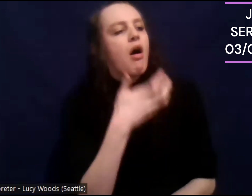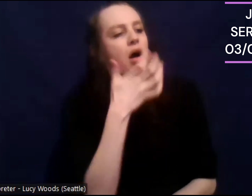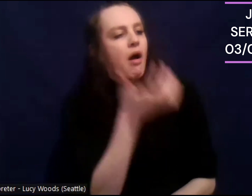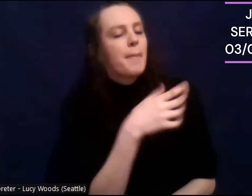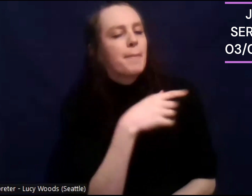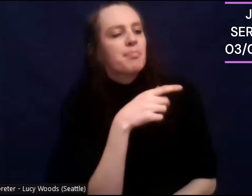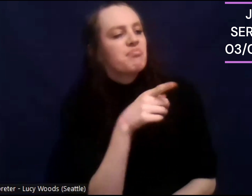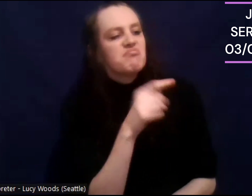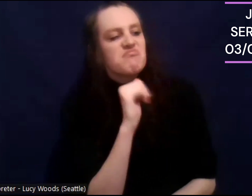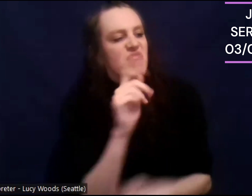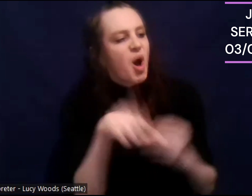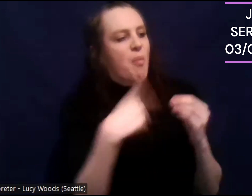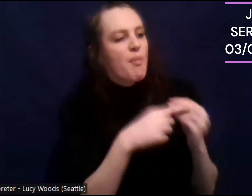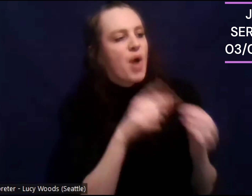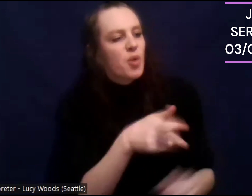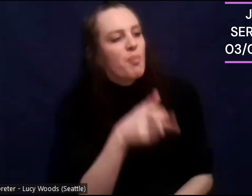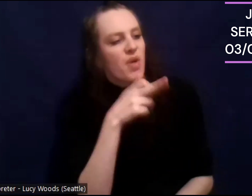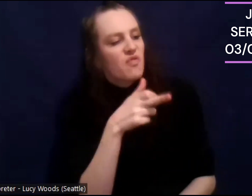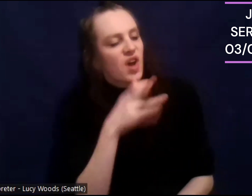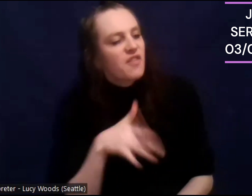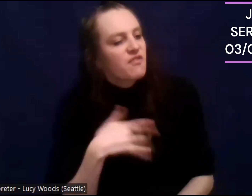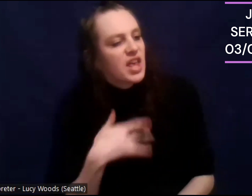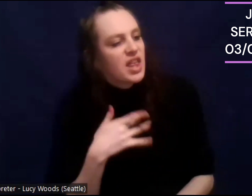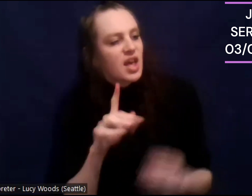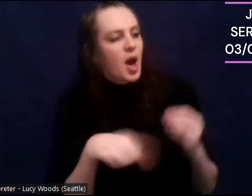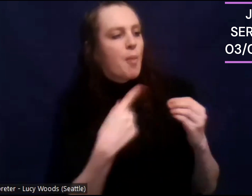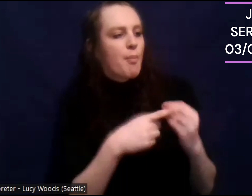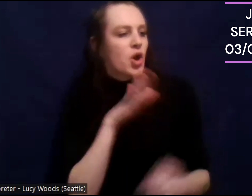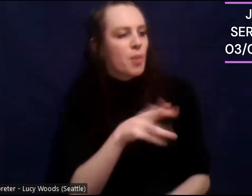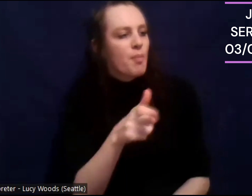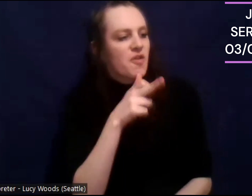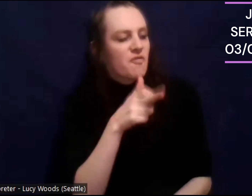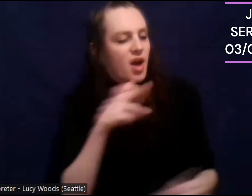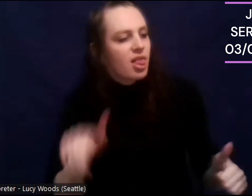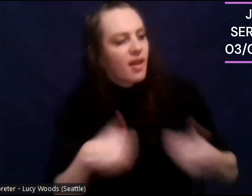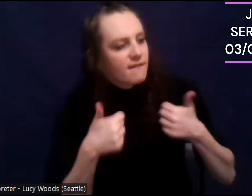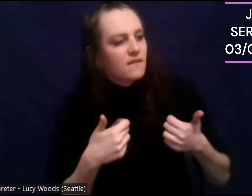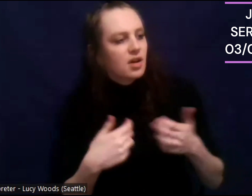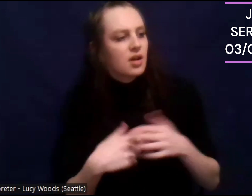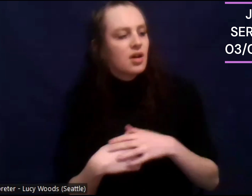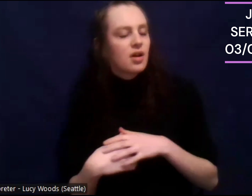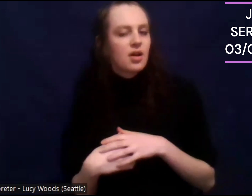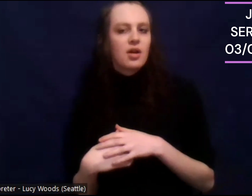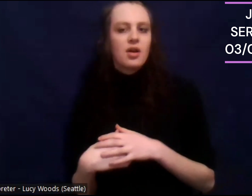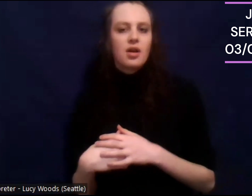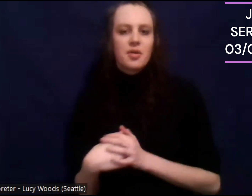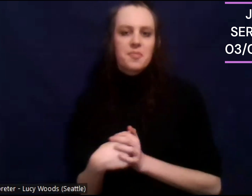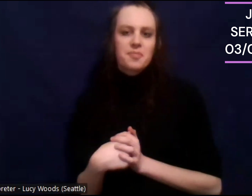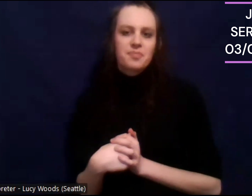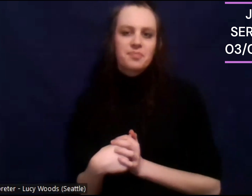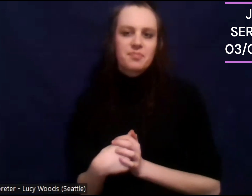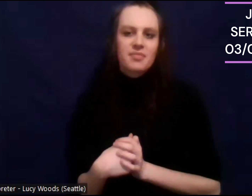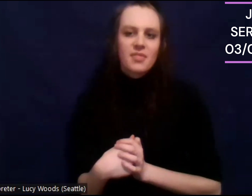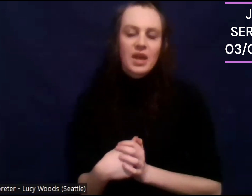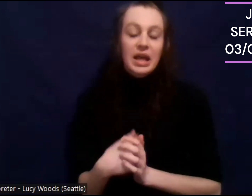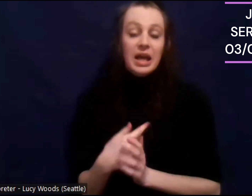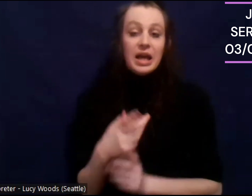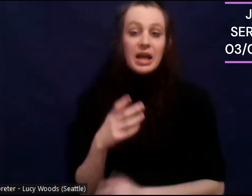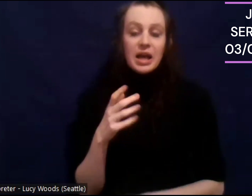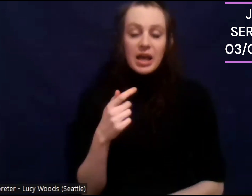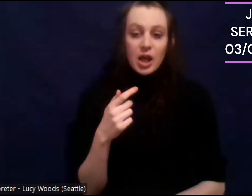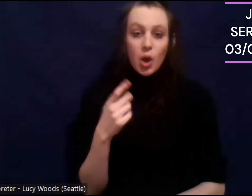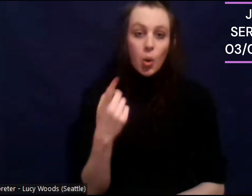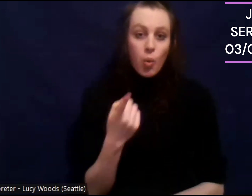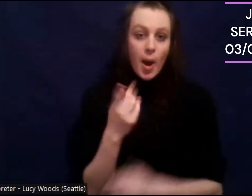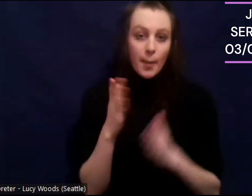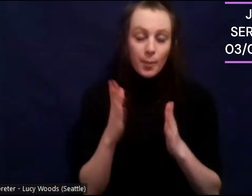"This is not about your mother effing feelings. This is about your mother effing life." And I was actually the one person I had introduced myself to